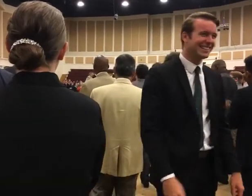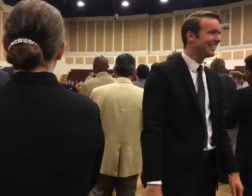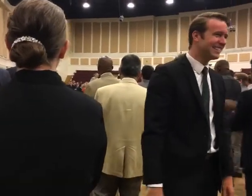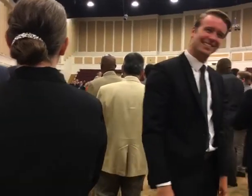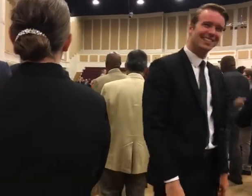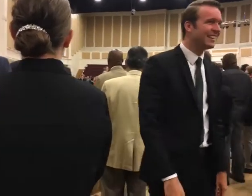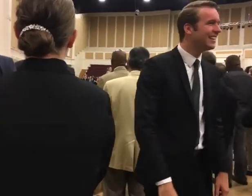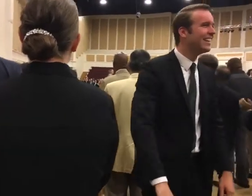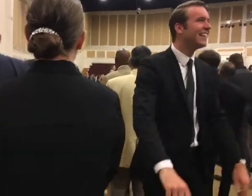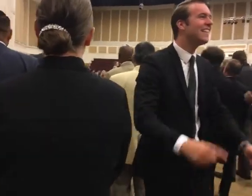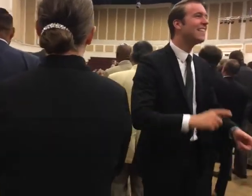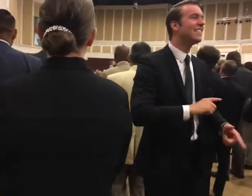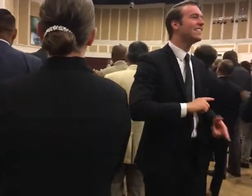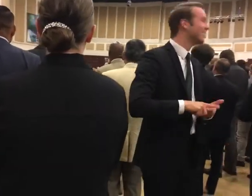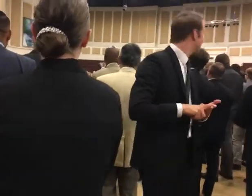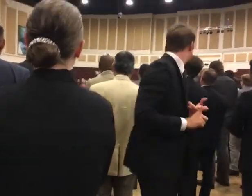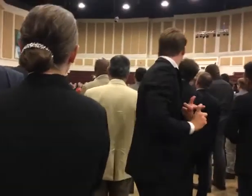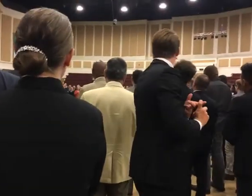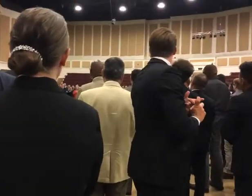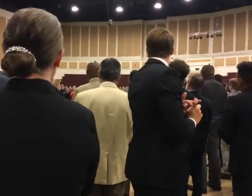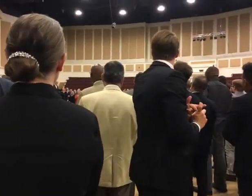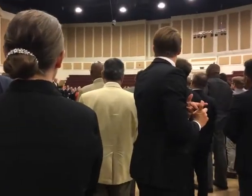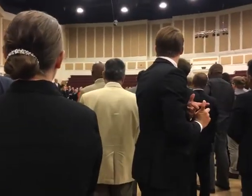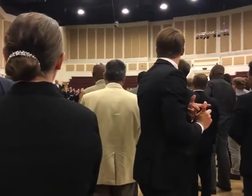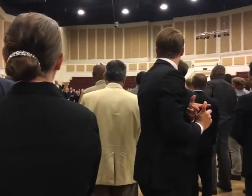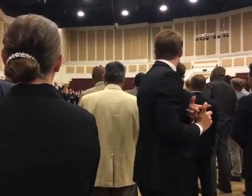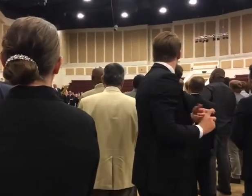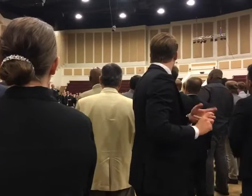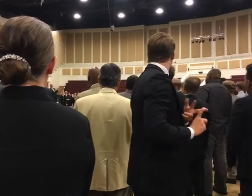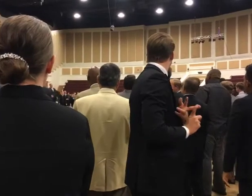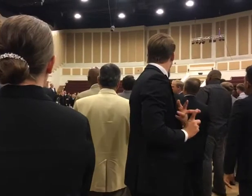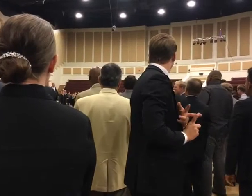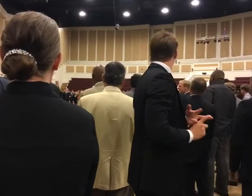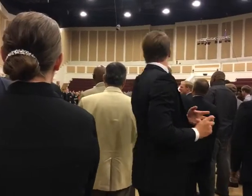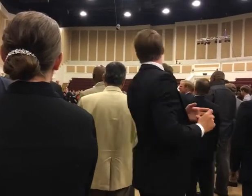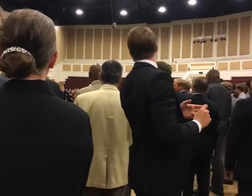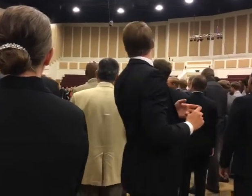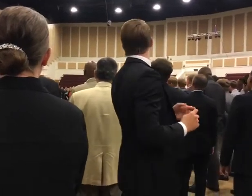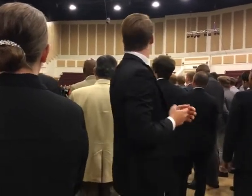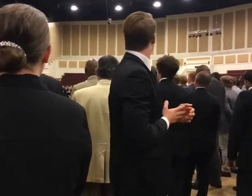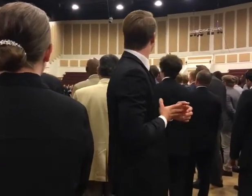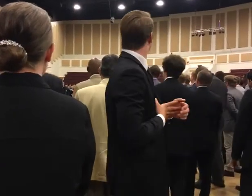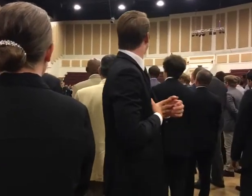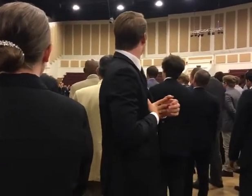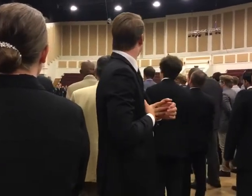Thank you.